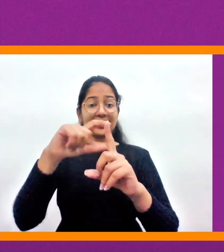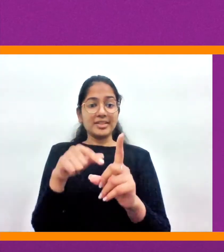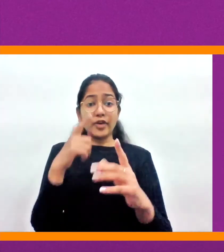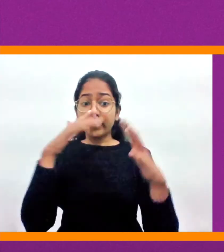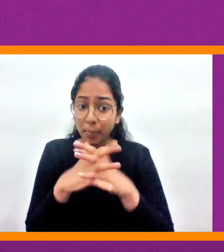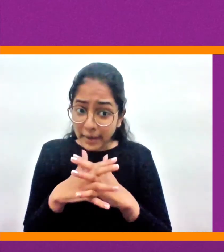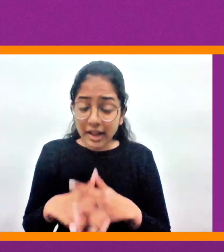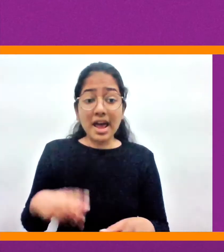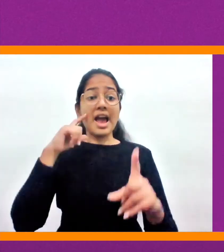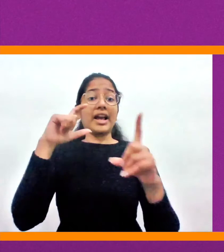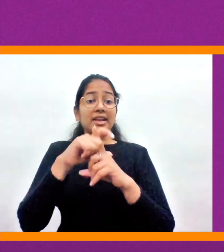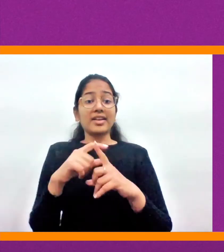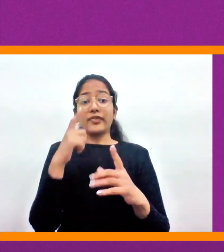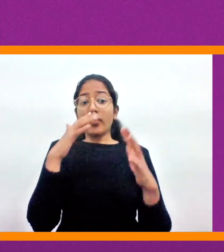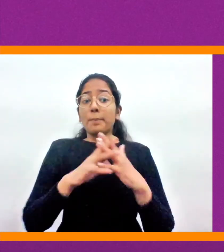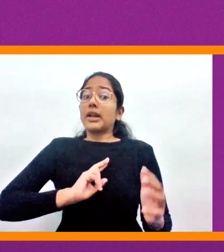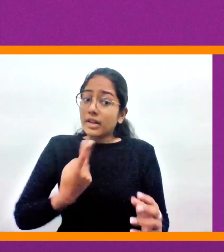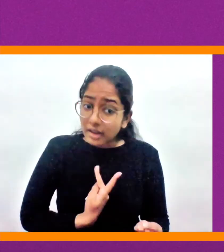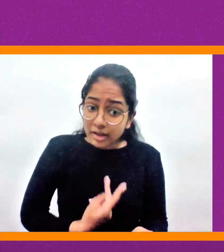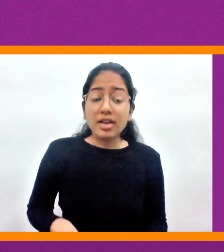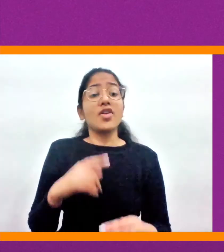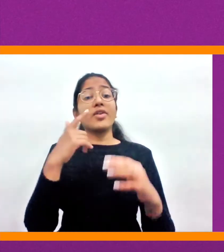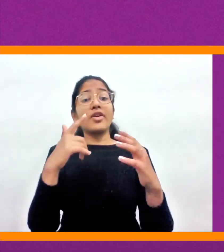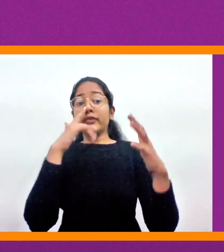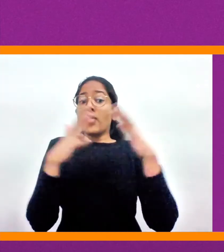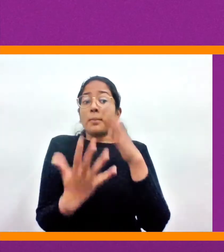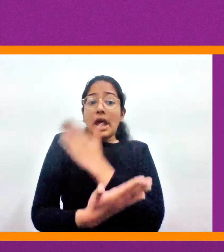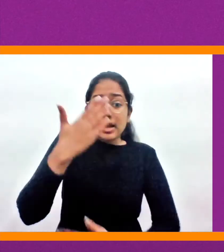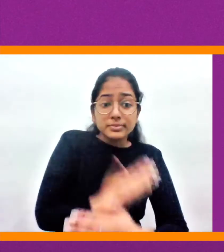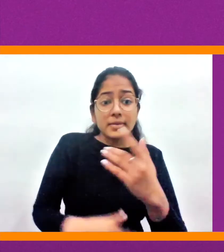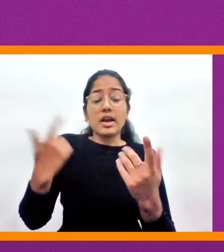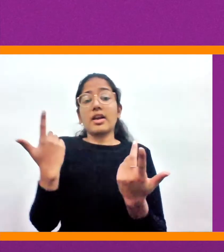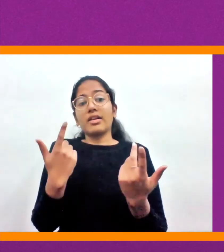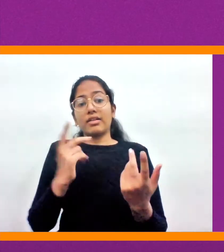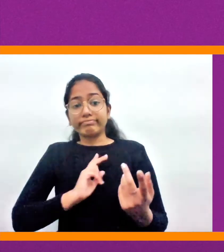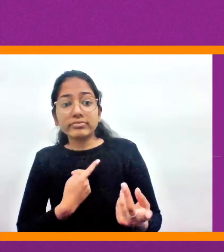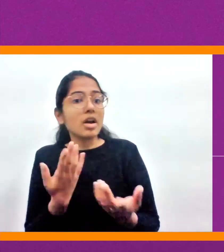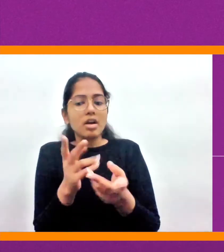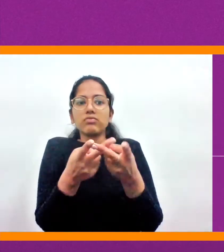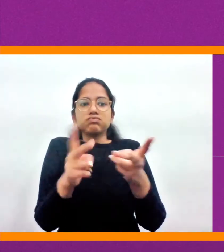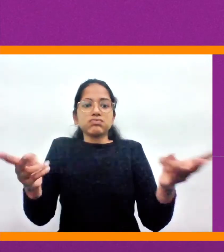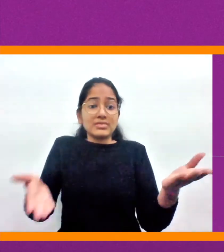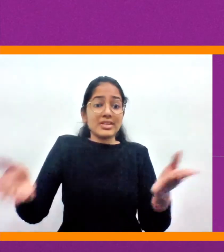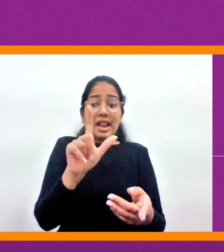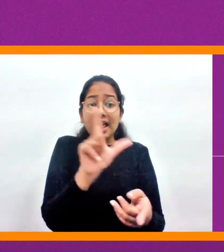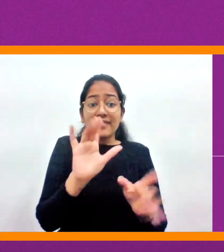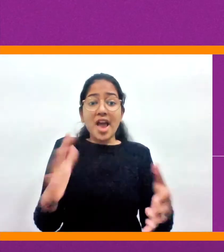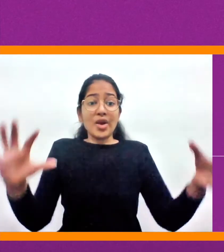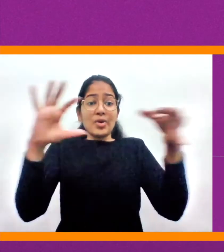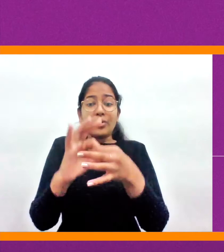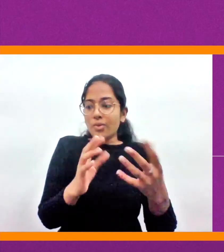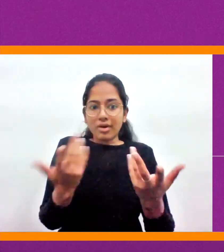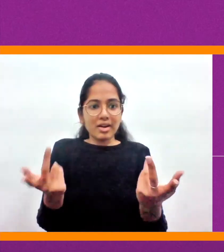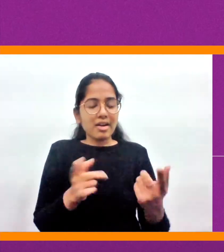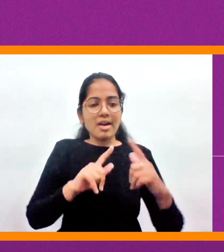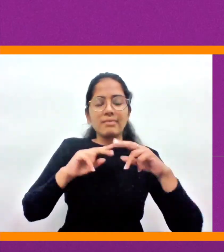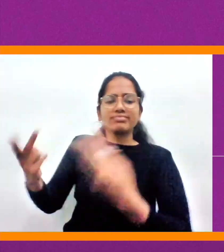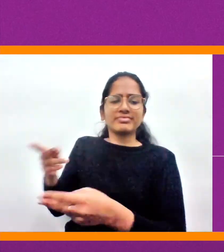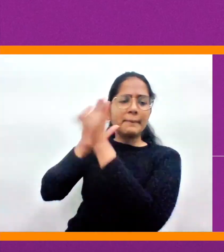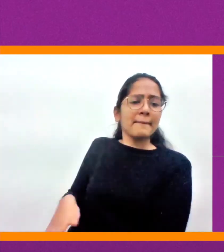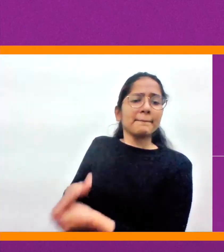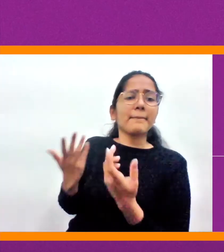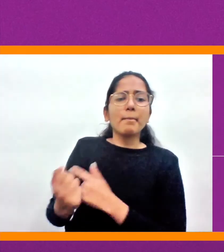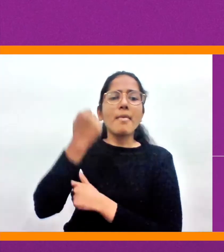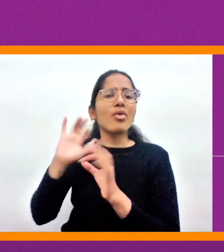is then equated with rape and seen as the most dishonorable thing to happen to a woman. But in reality, sexual encounters are